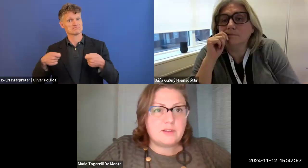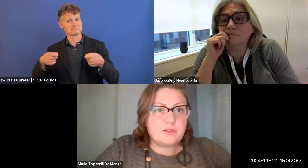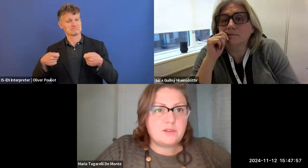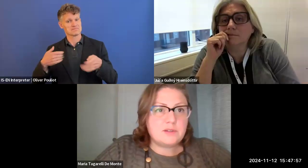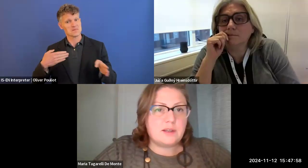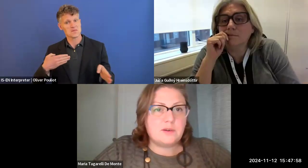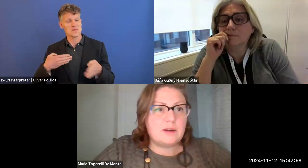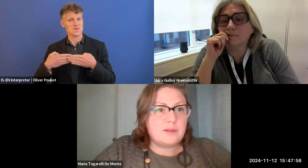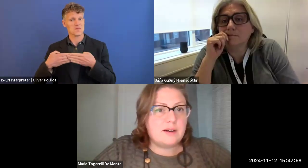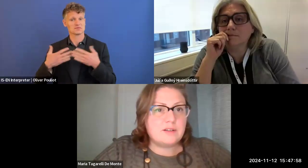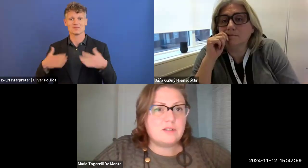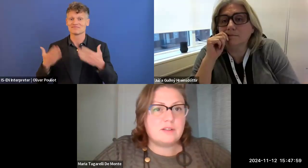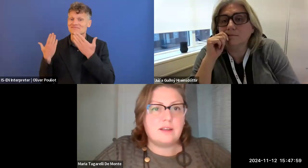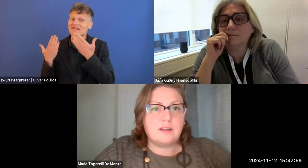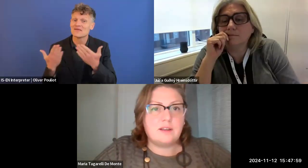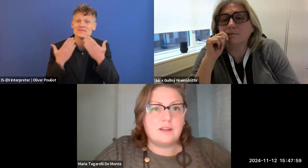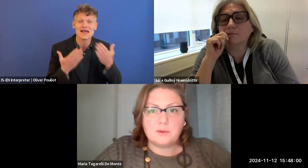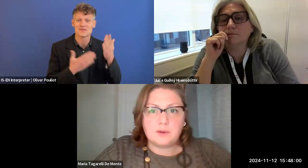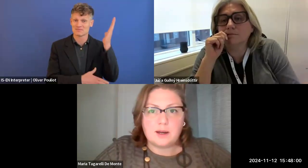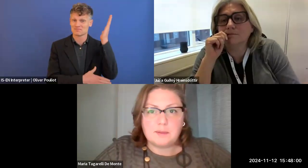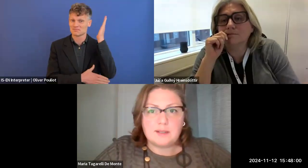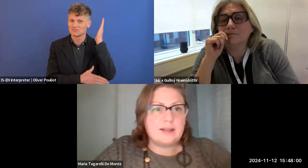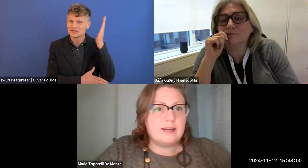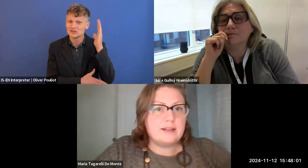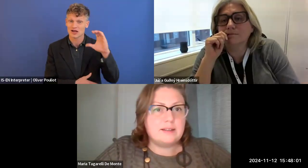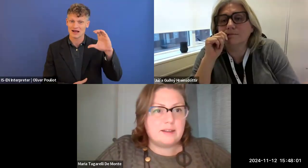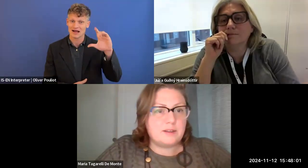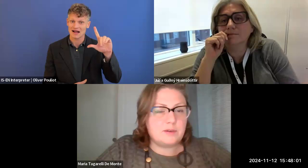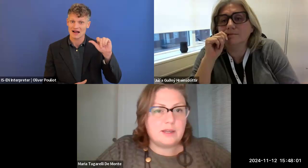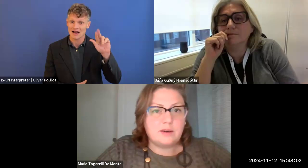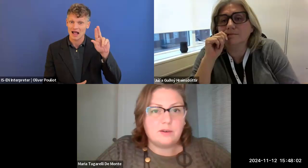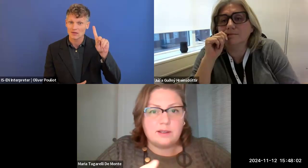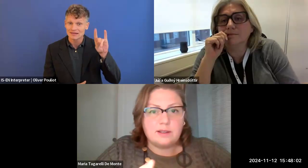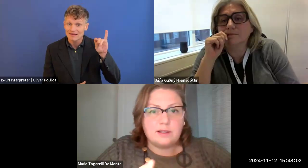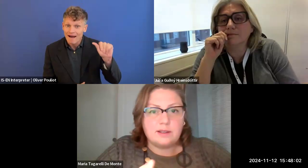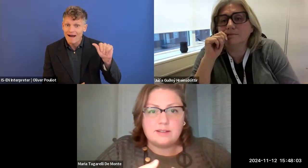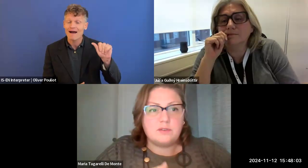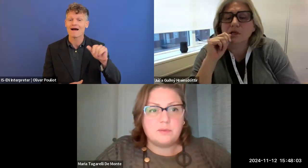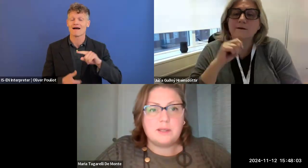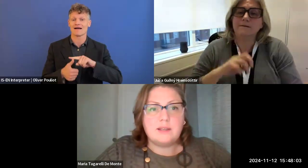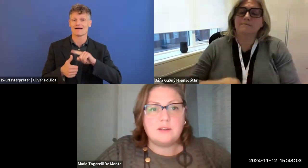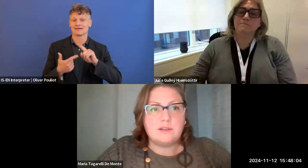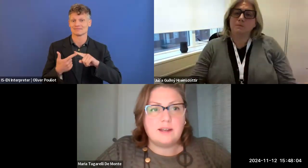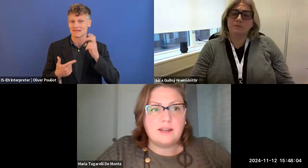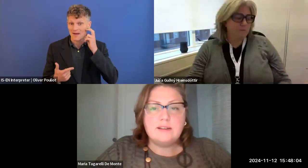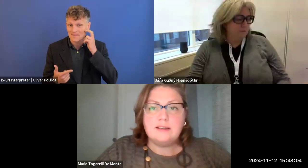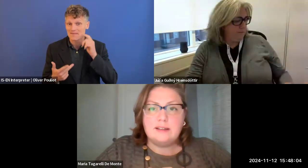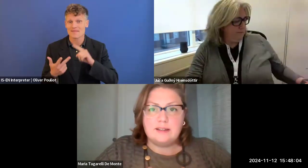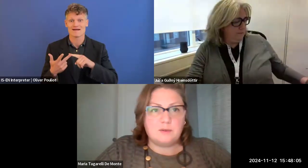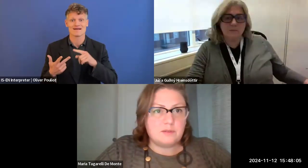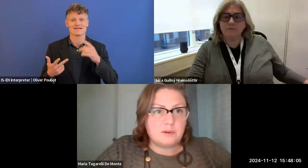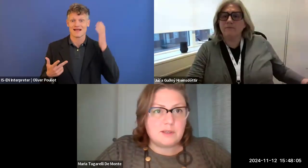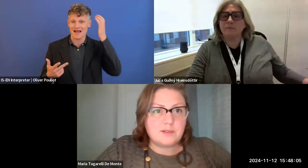the presenters. Thank you, Claudia Harsh. Thank you, Carmel Grehan. Thank you, Leo and Alexander, for being here